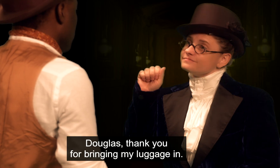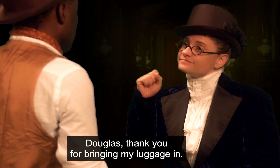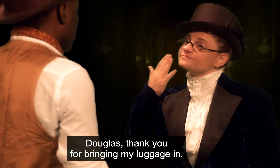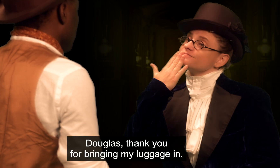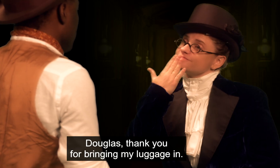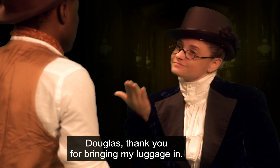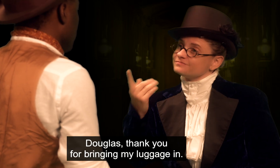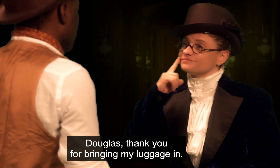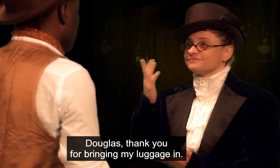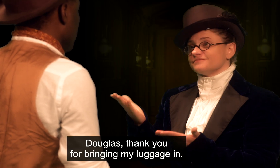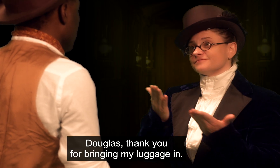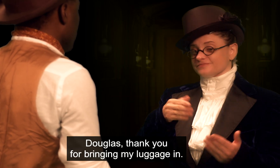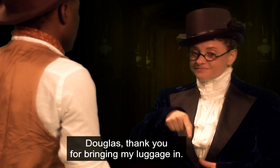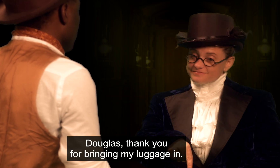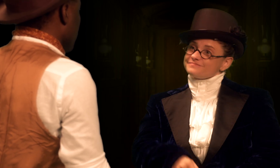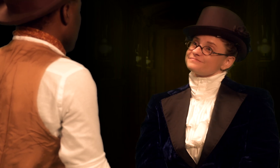Douglas, thank you for bringing my luggage in.